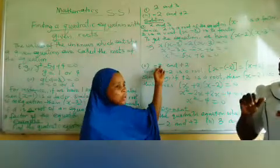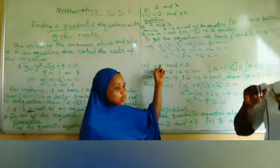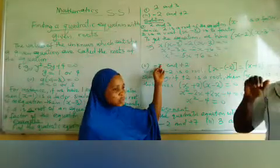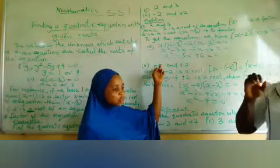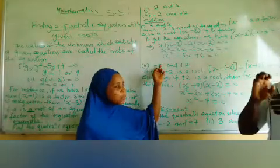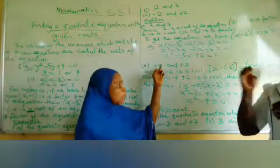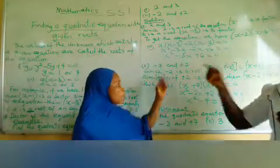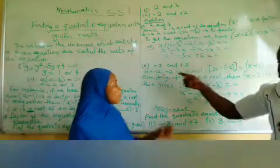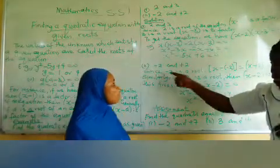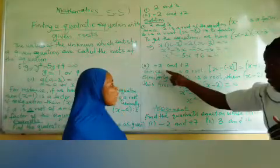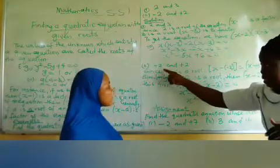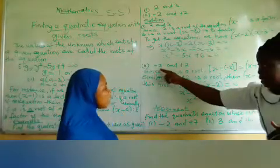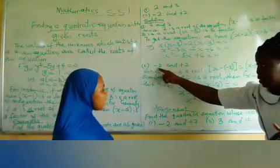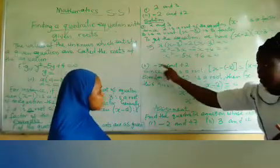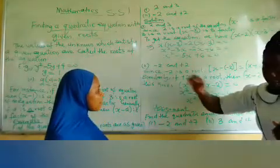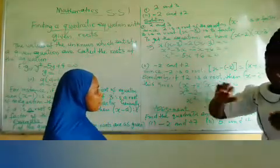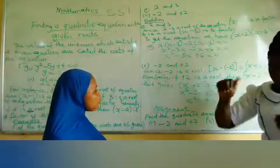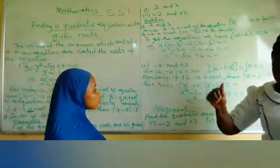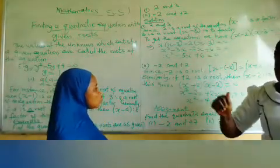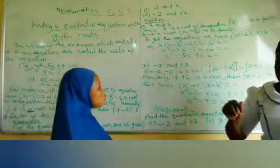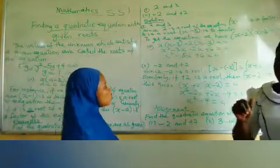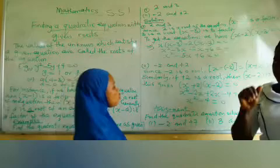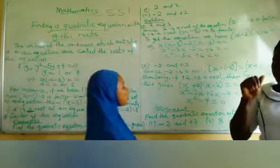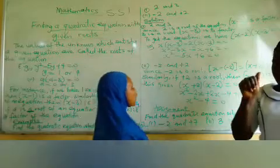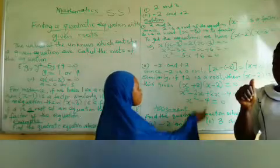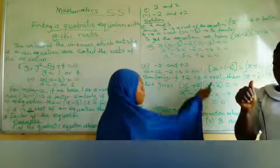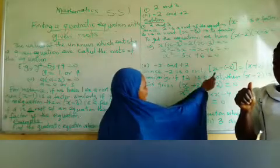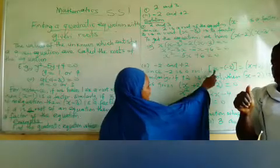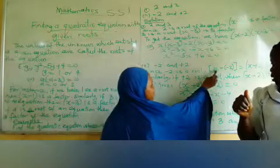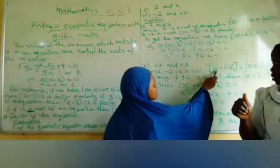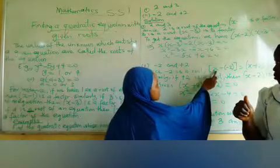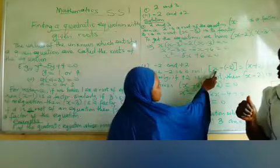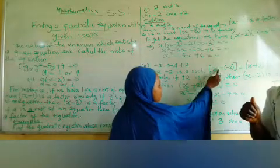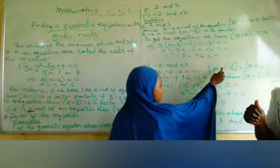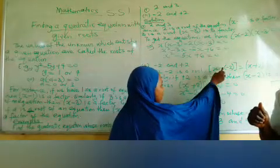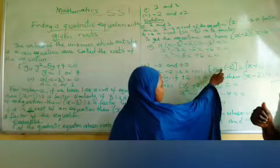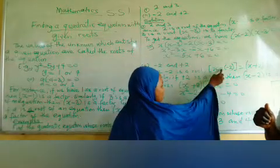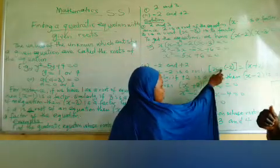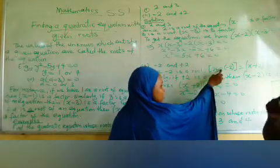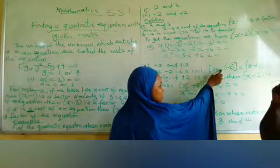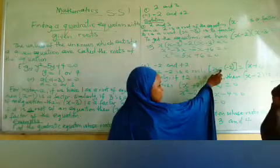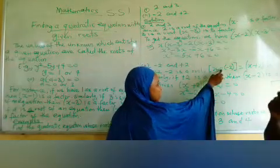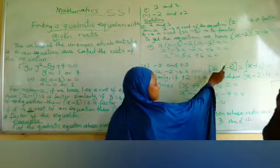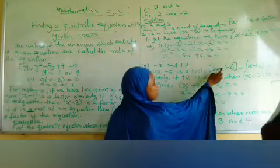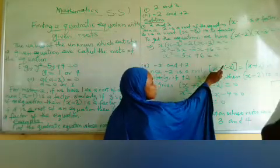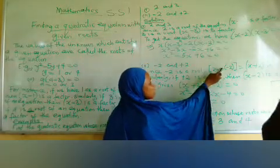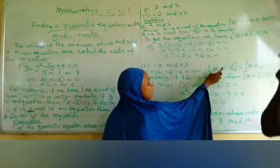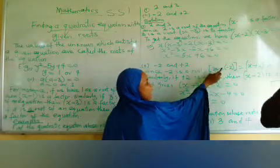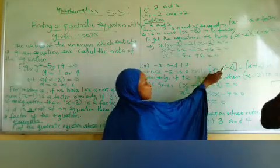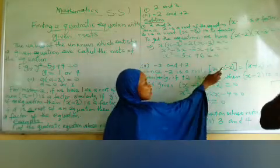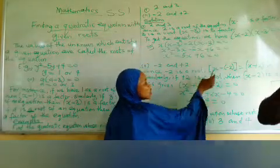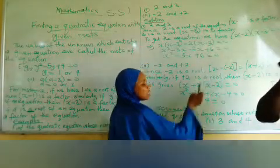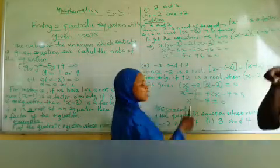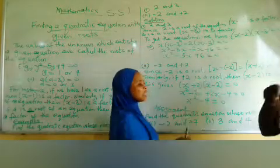minus 2. When a is minus 2, we have x minus. This minus is in